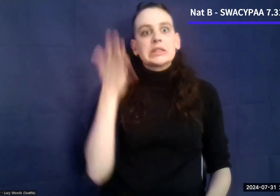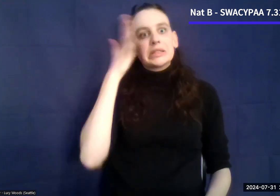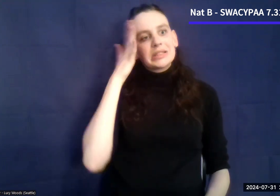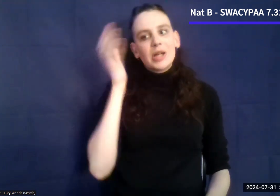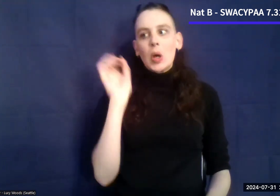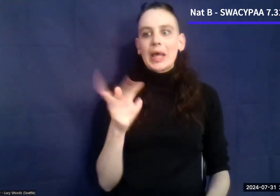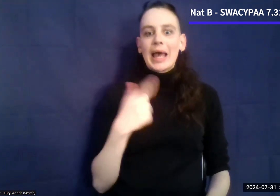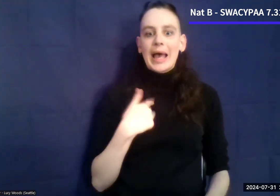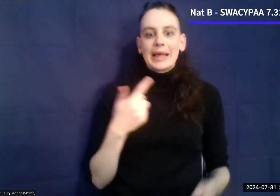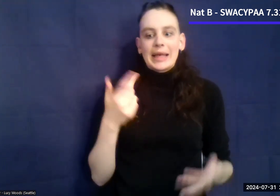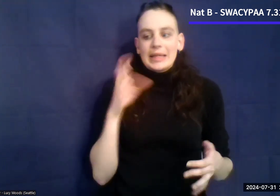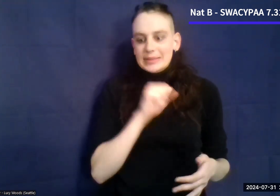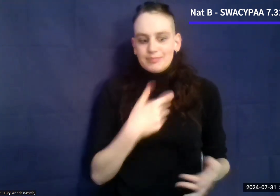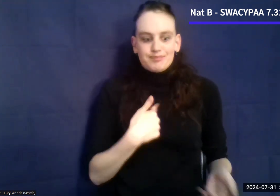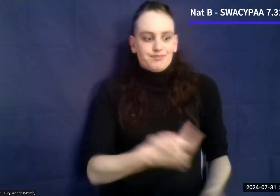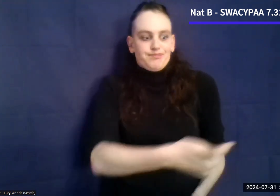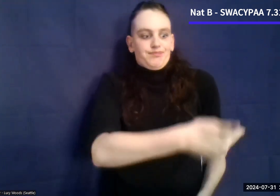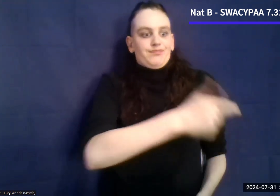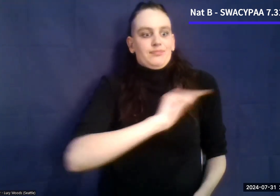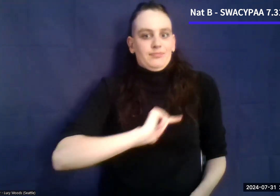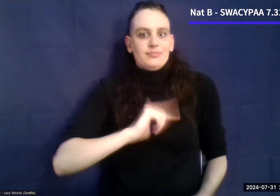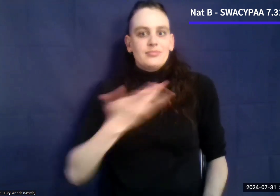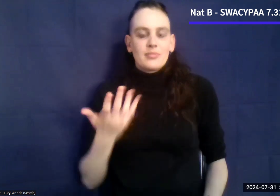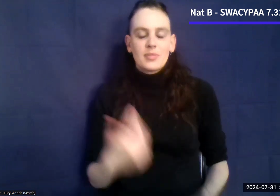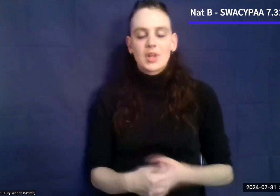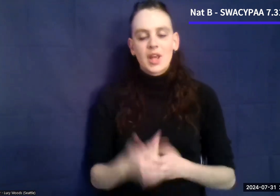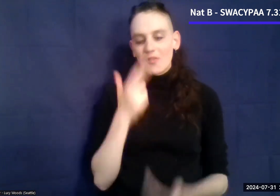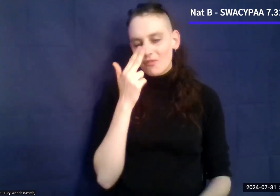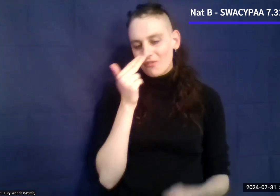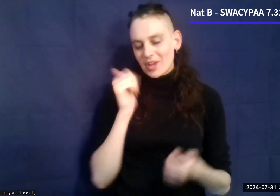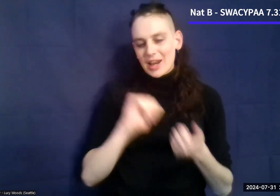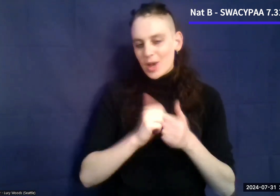my turn." It's funny how that works out.